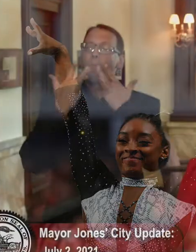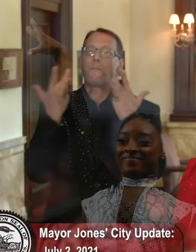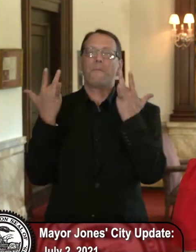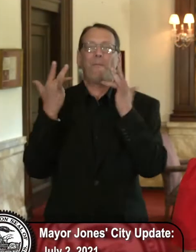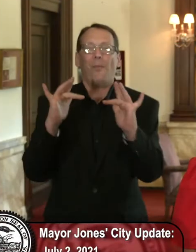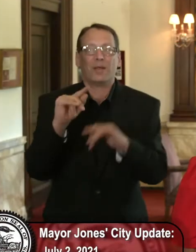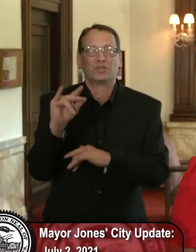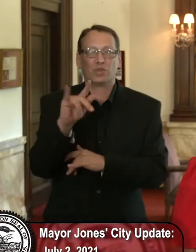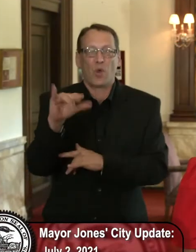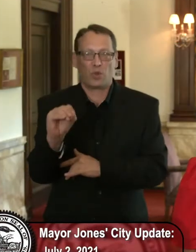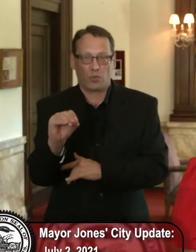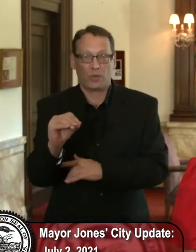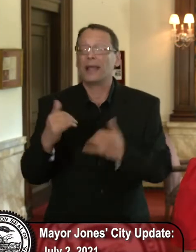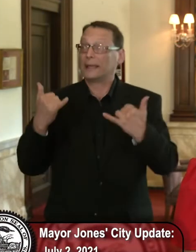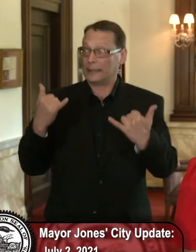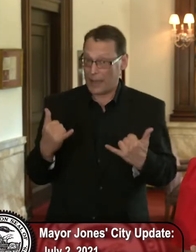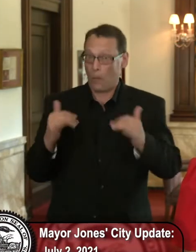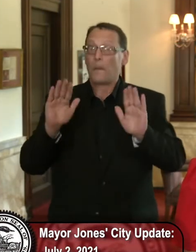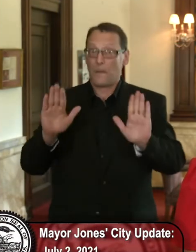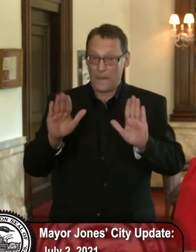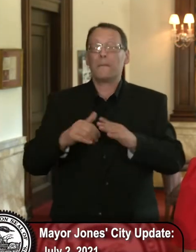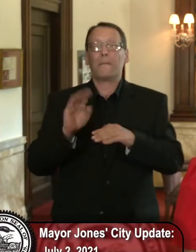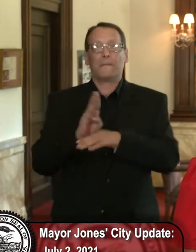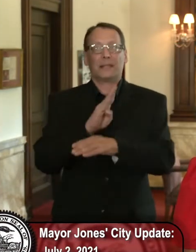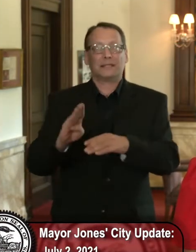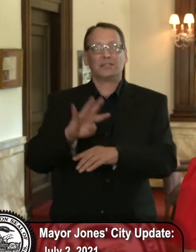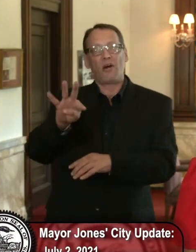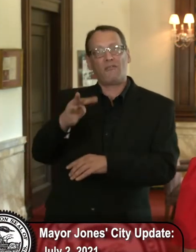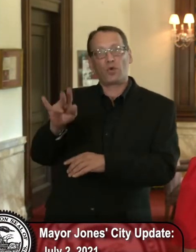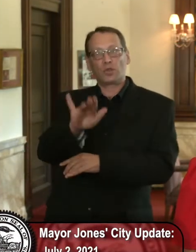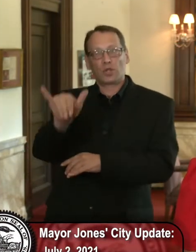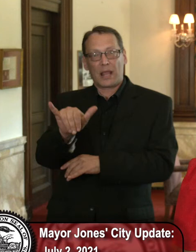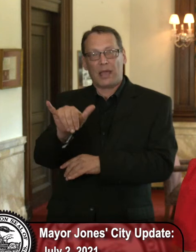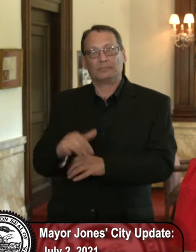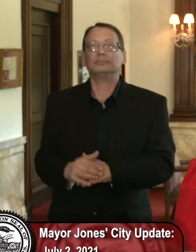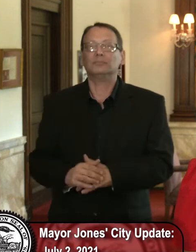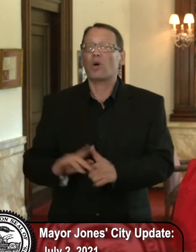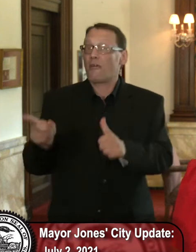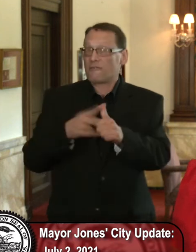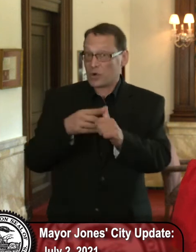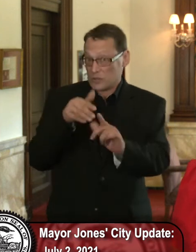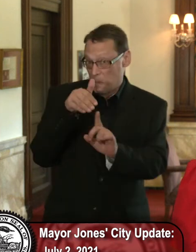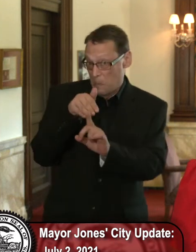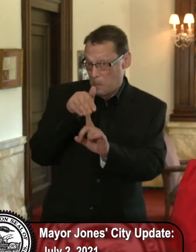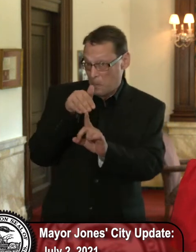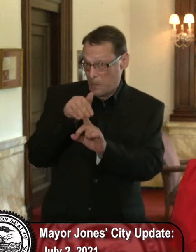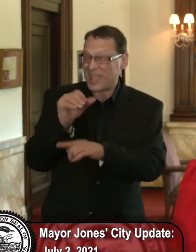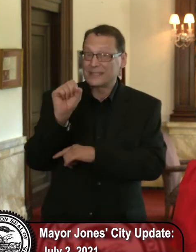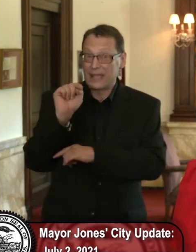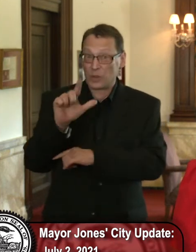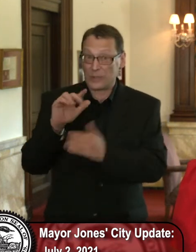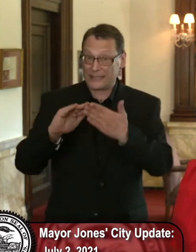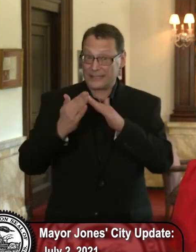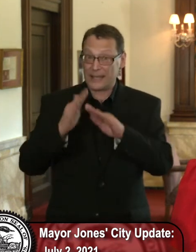Tokyo. Now let's get down to business. 4th of July. First, I'd like to remind everyone that the city of St. Louis